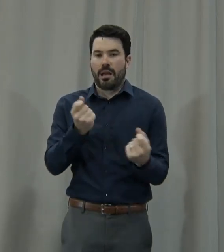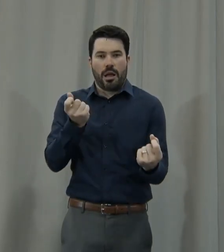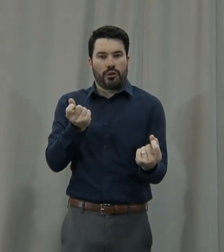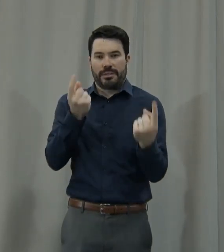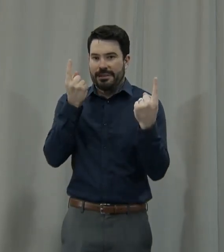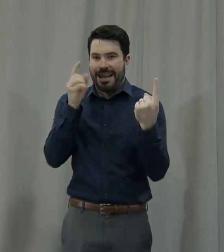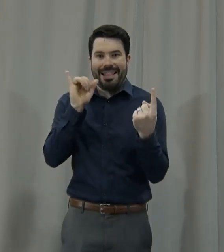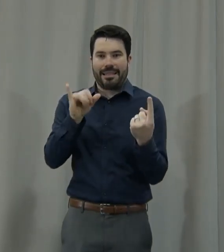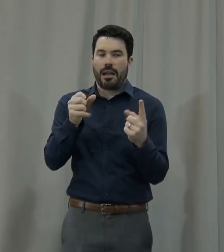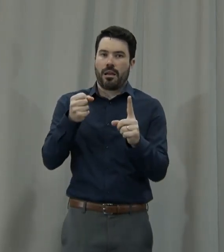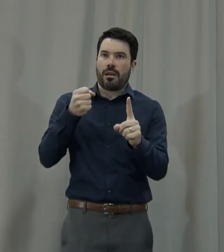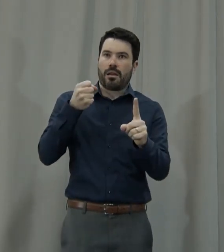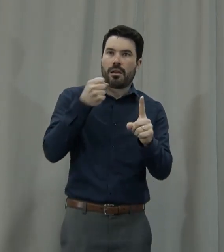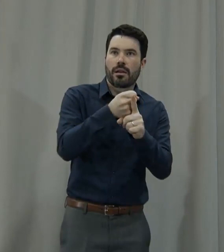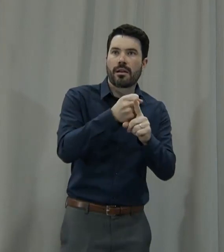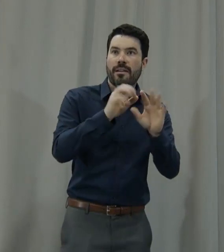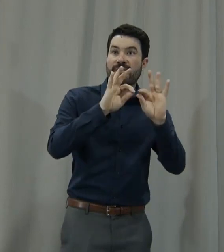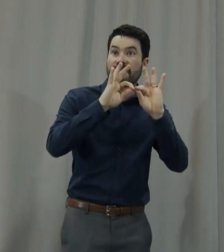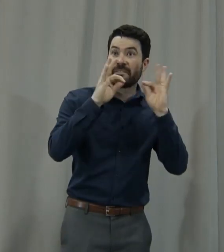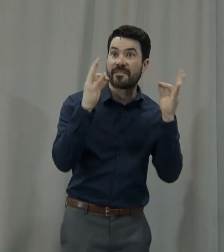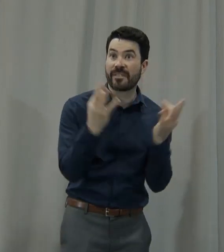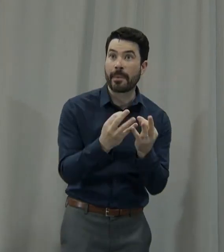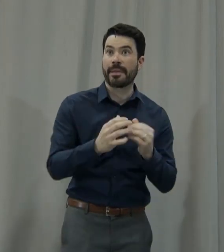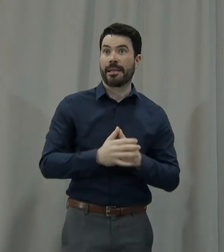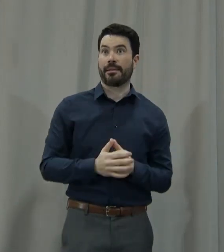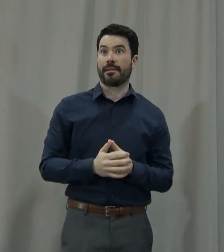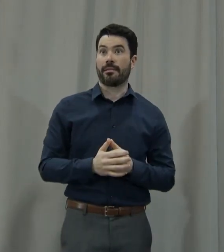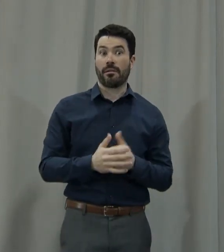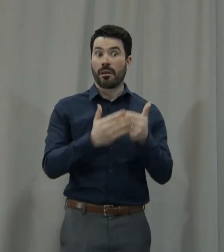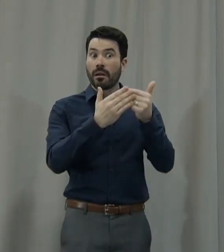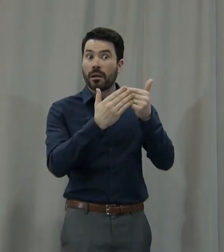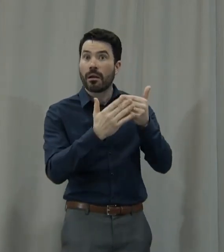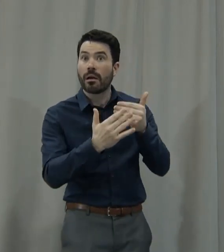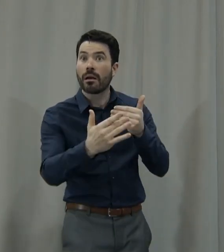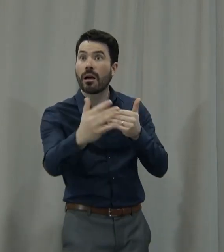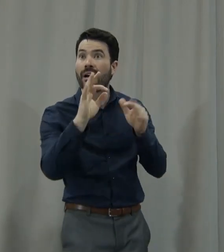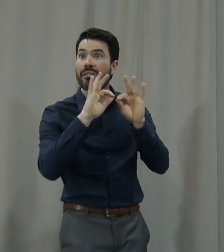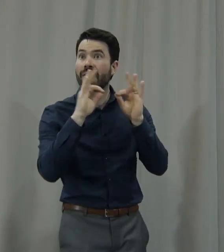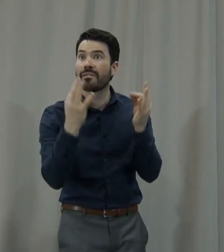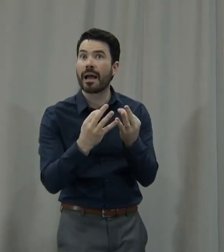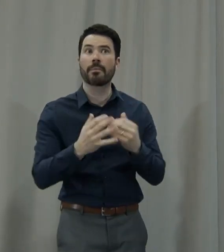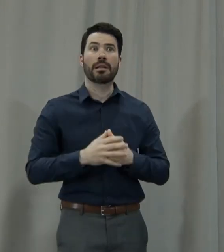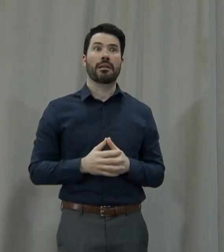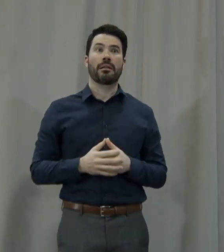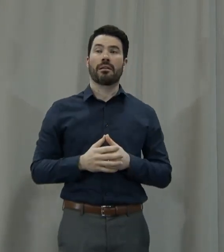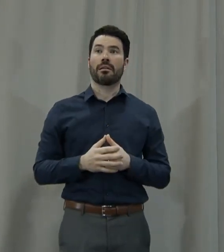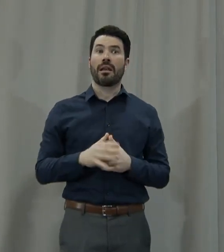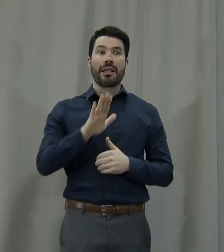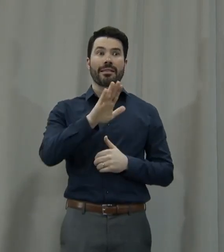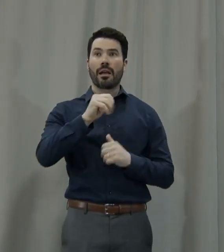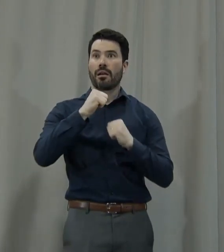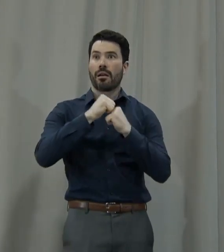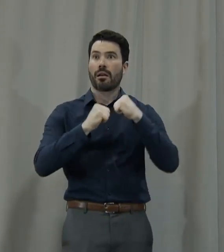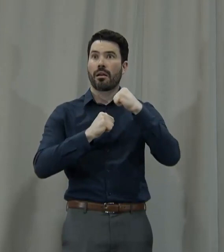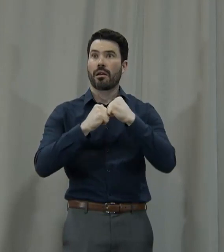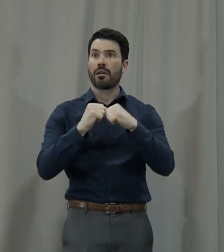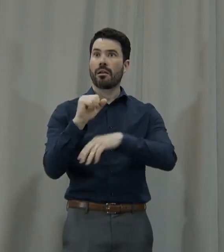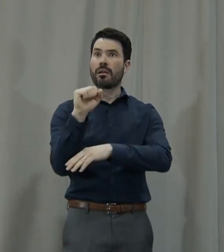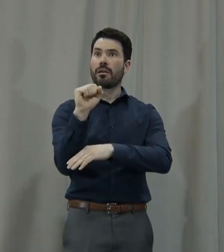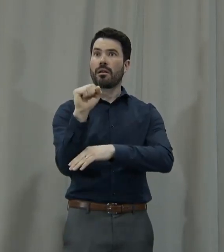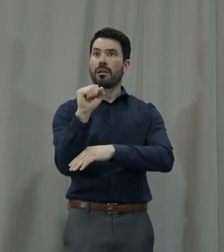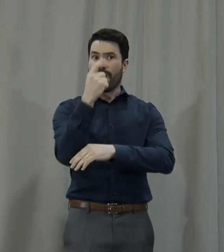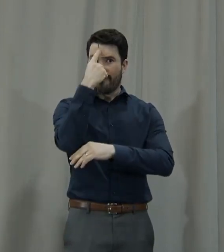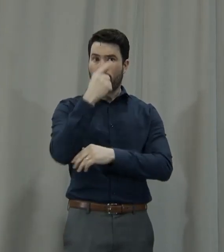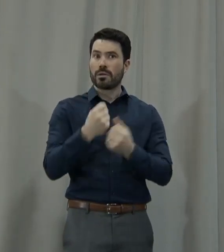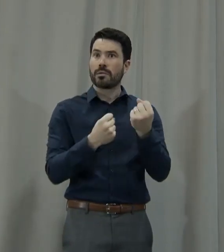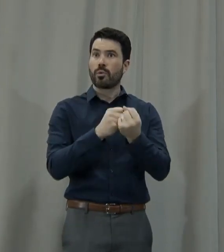families, on their legacy, on their infrastructure in terms of supporting their children and the children to